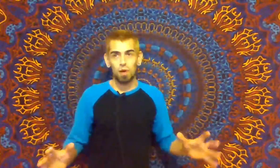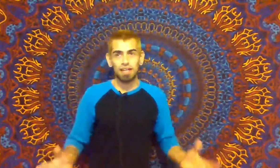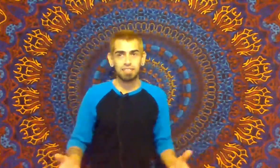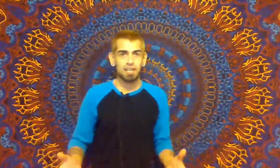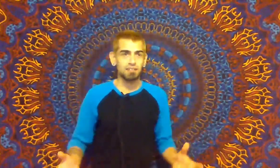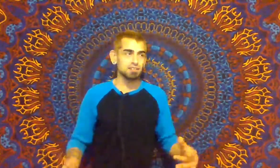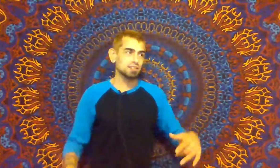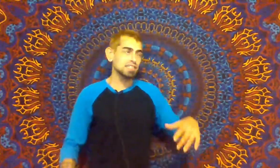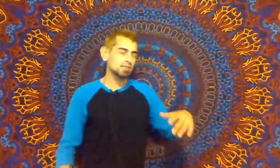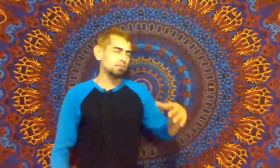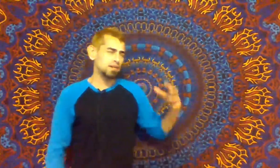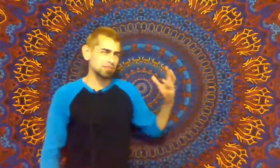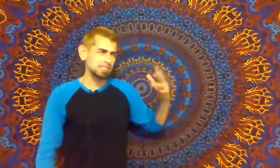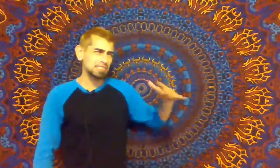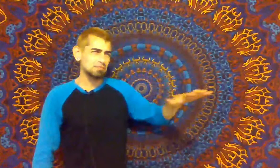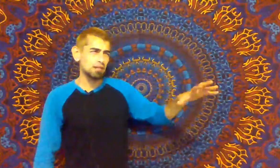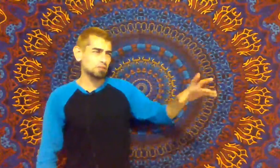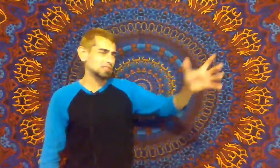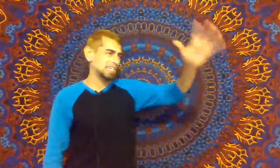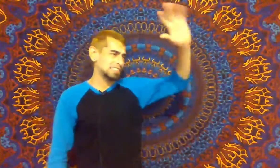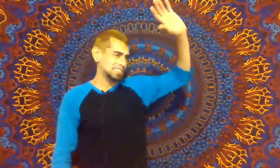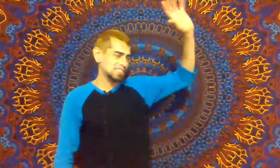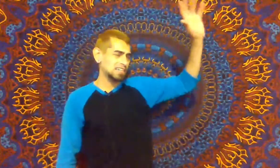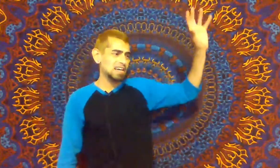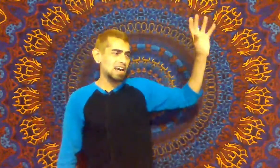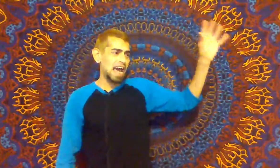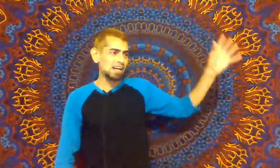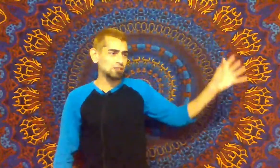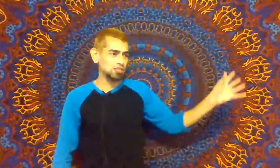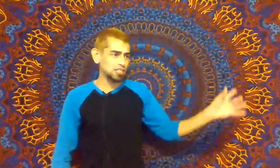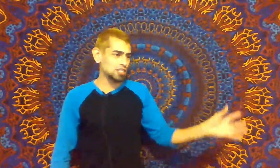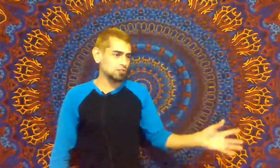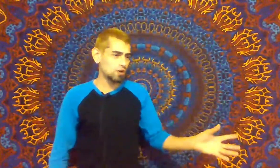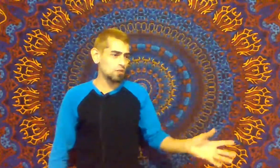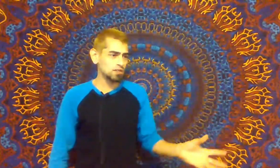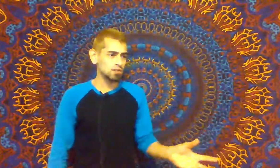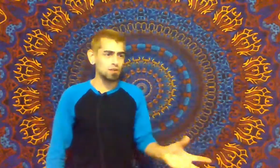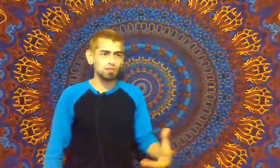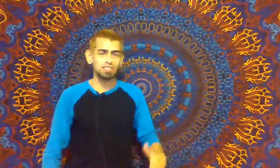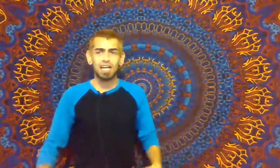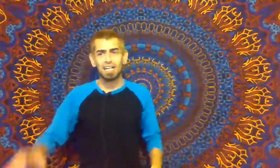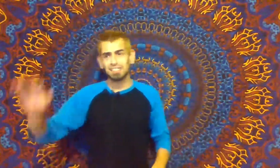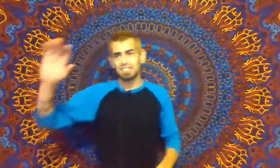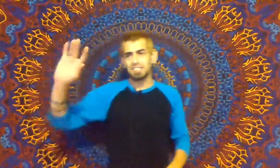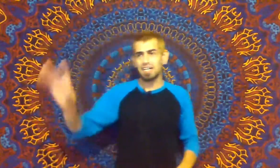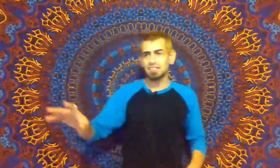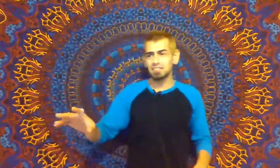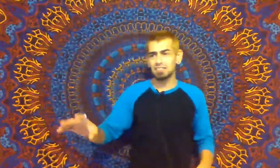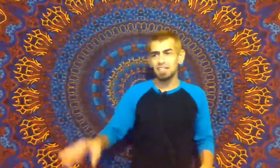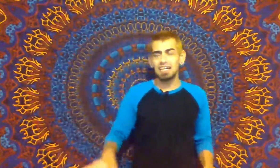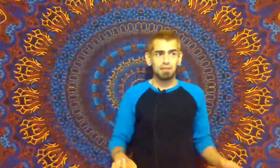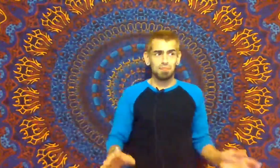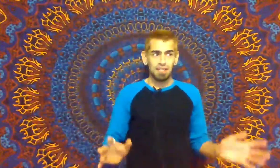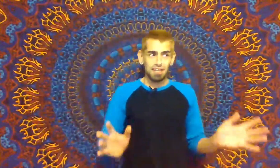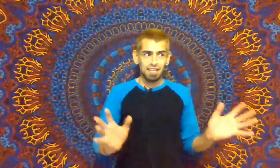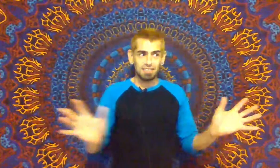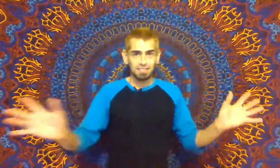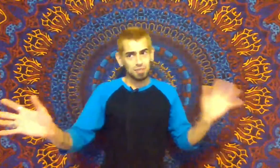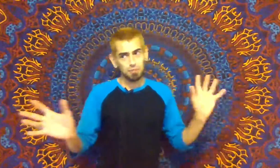wet tunnel. He can barely see much besides the algae growing along the sides of the tunnel. It's splitting